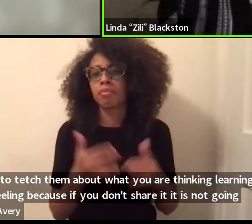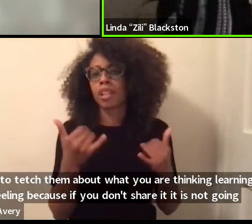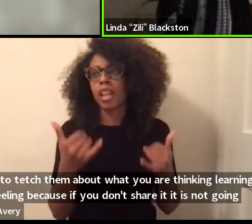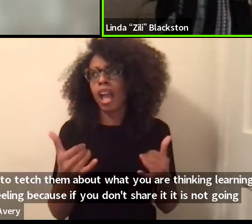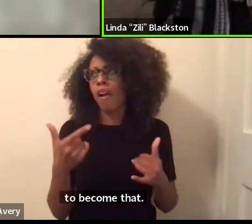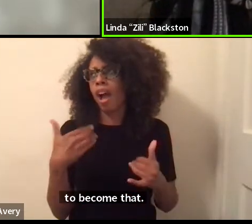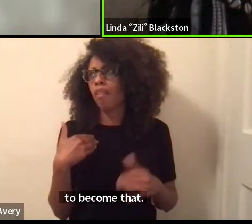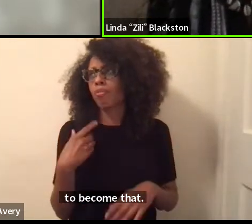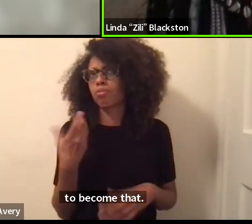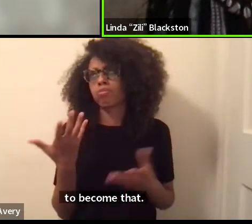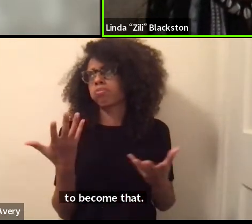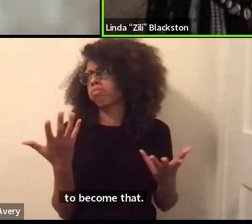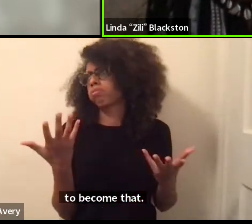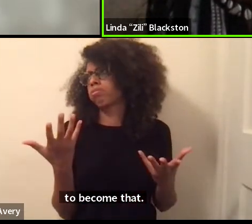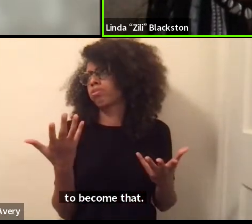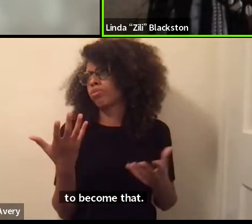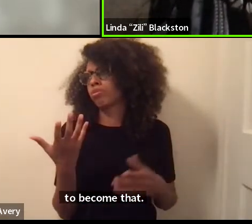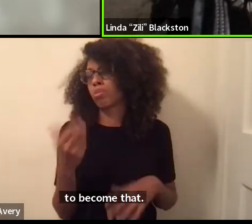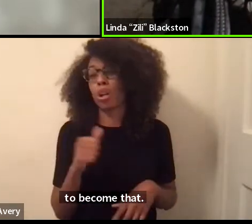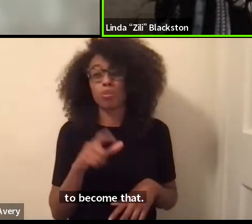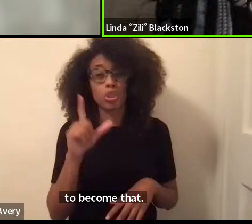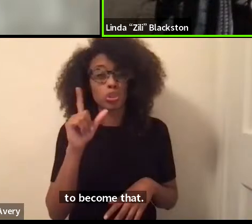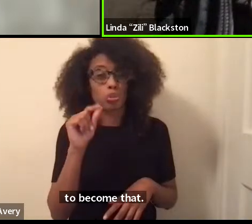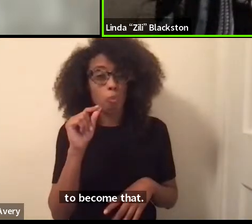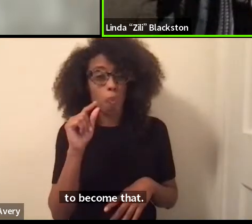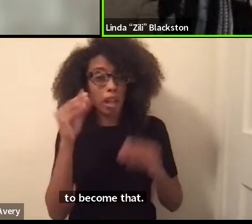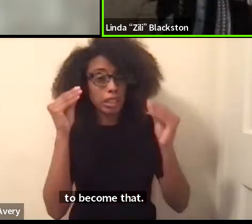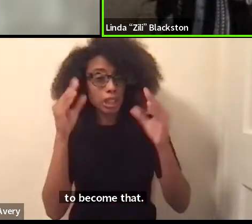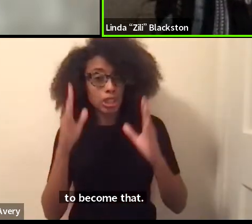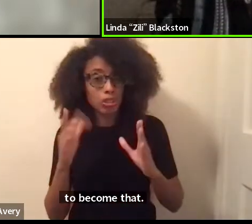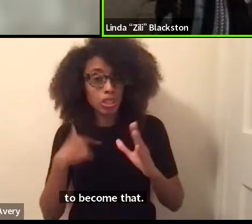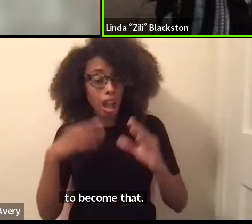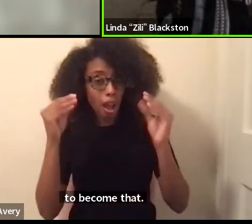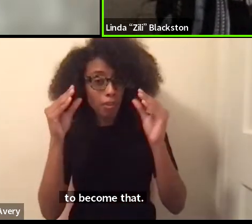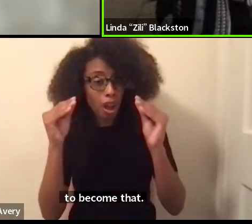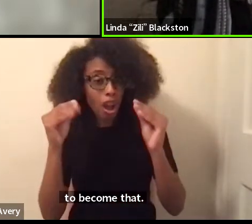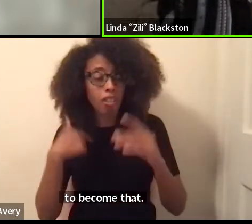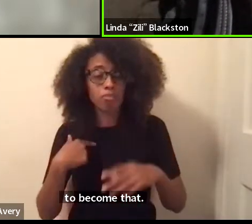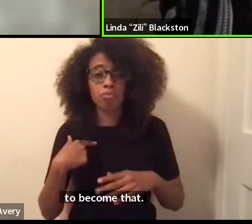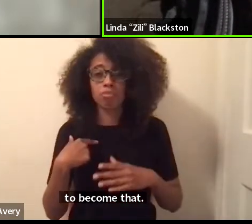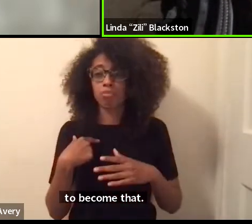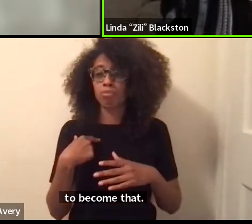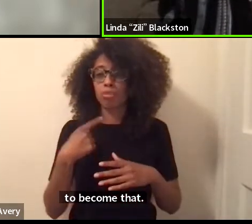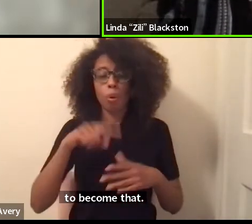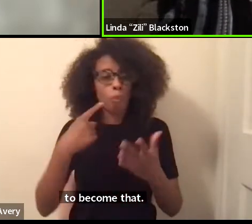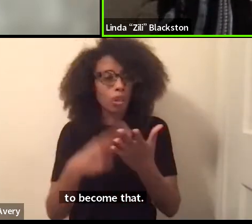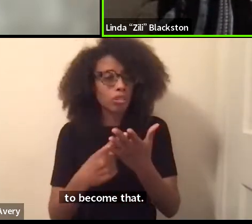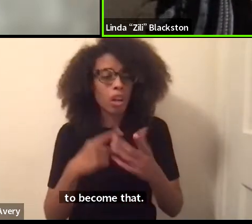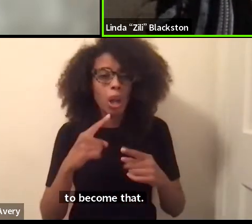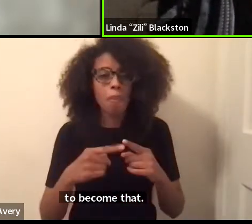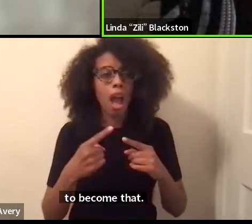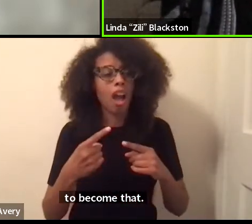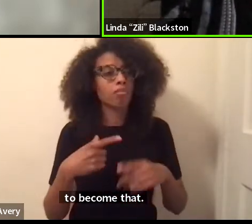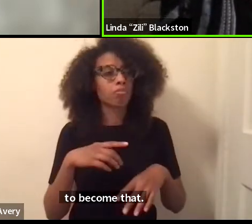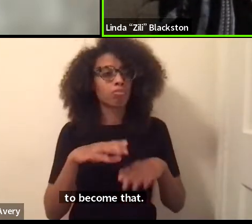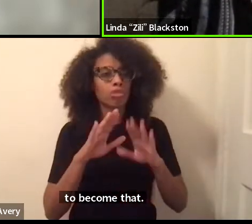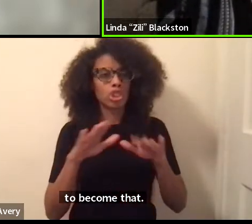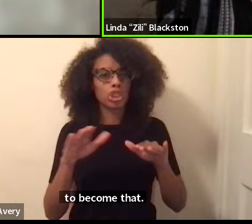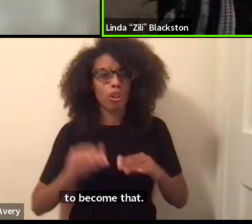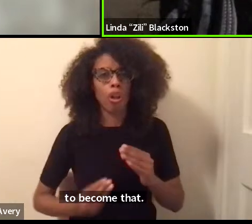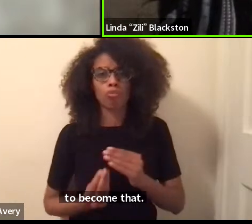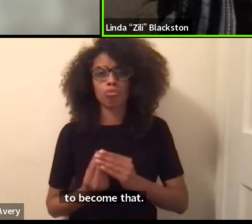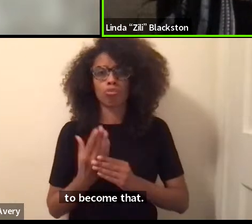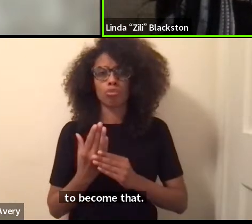maybe 20 teachers I've taught. Now, we're talking about children who came from a very struggling background. They saw